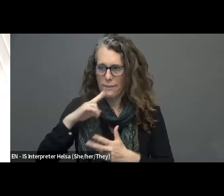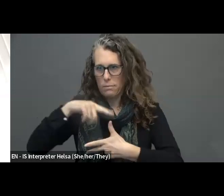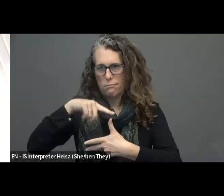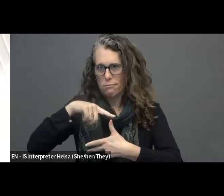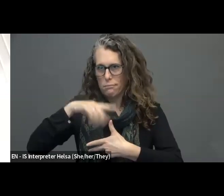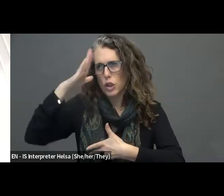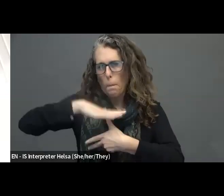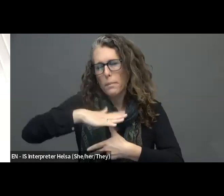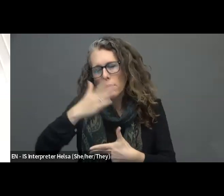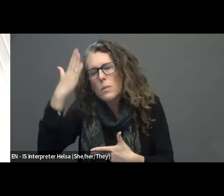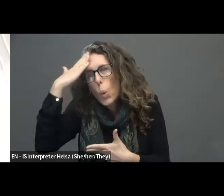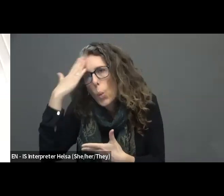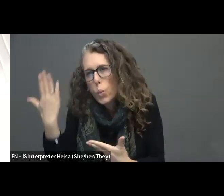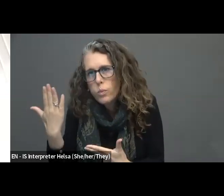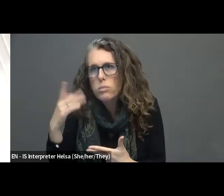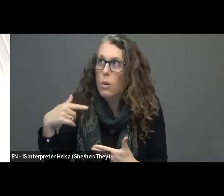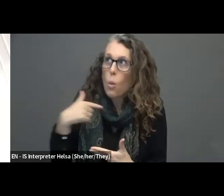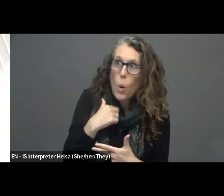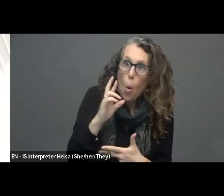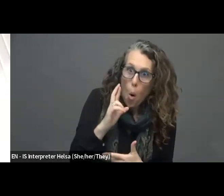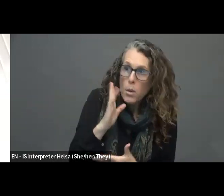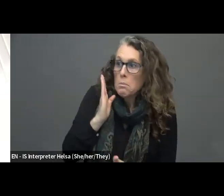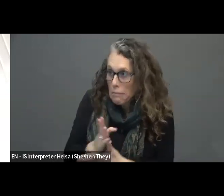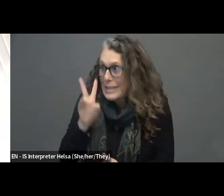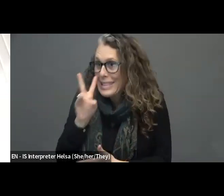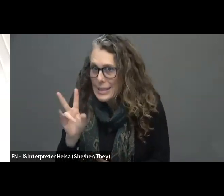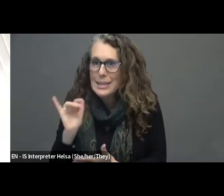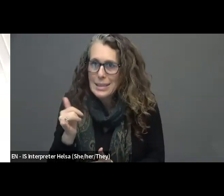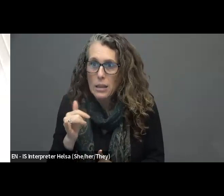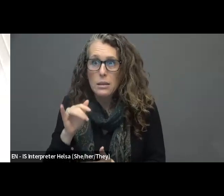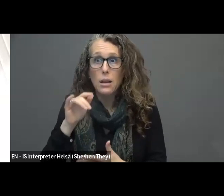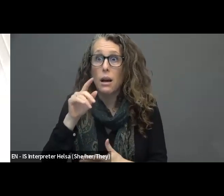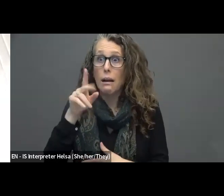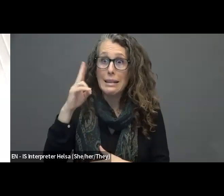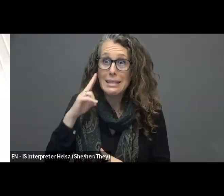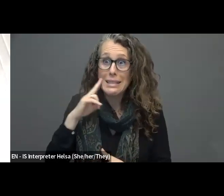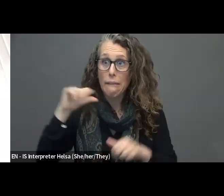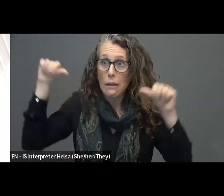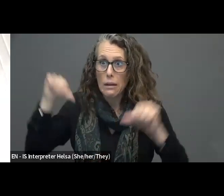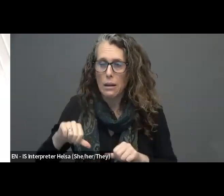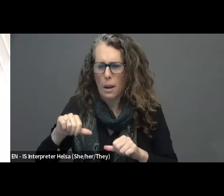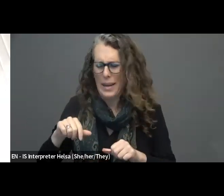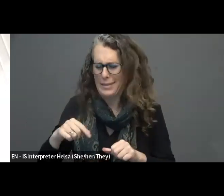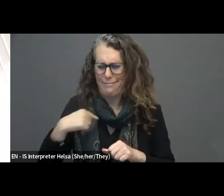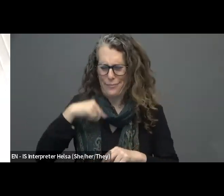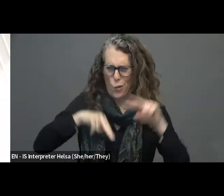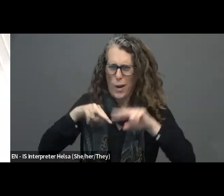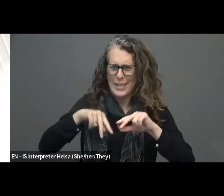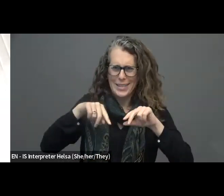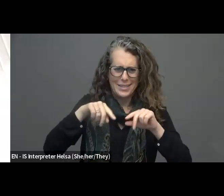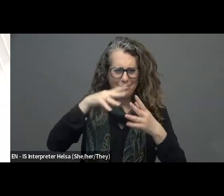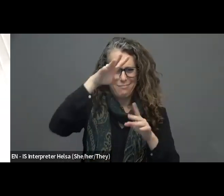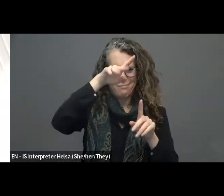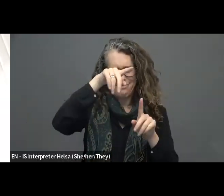expected, which is what we hoped for. If it were the other way around, there would be something wrong with the rating scale,